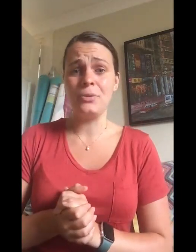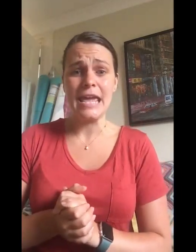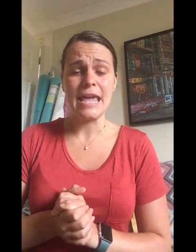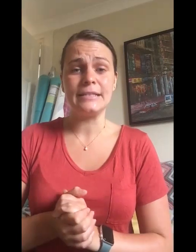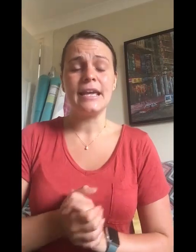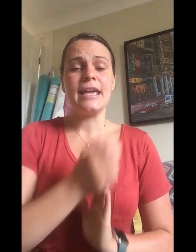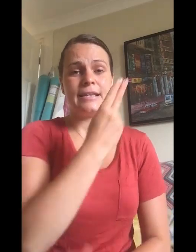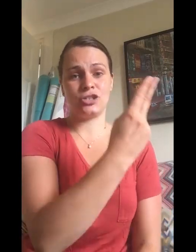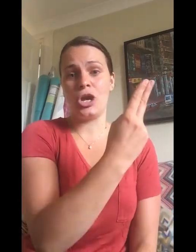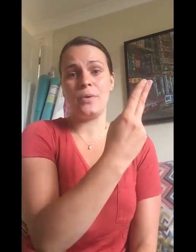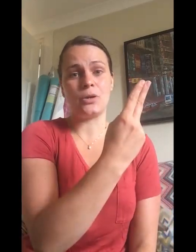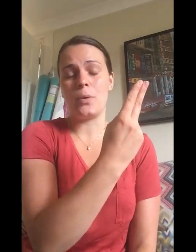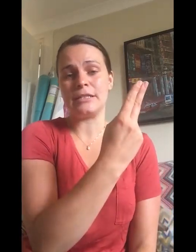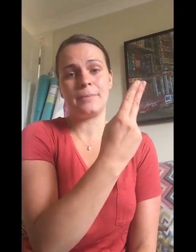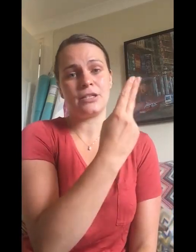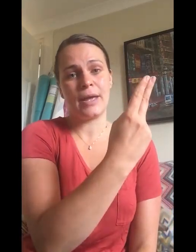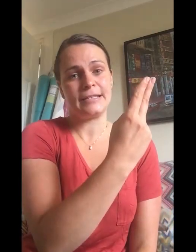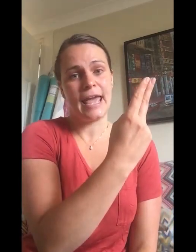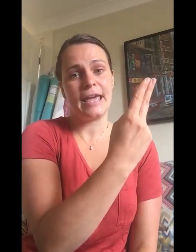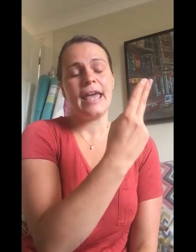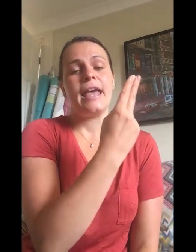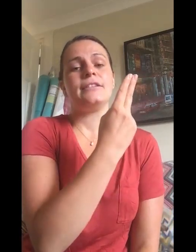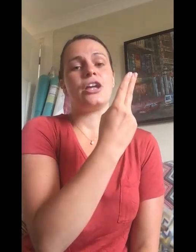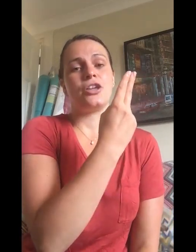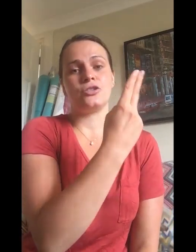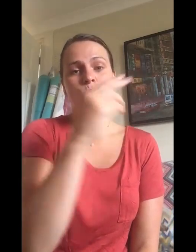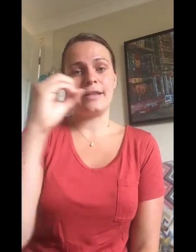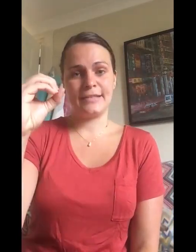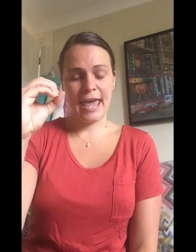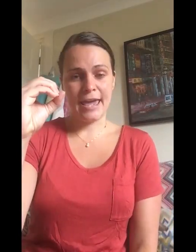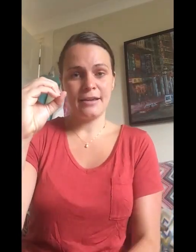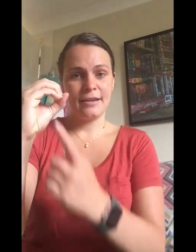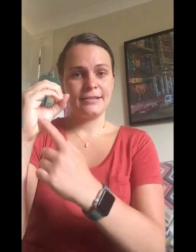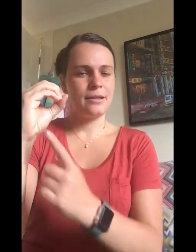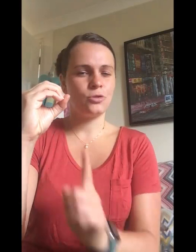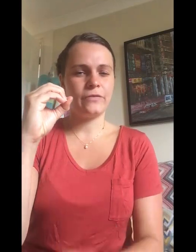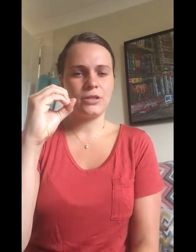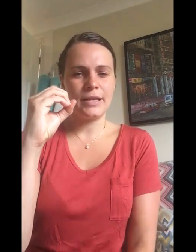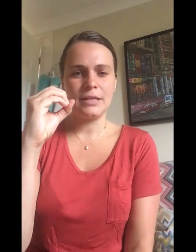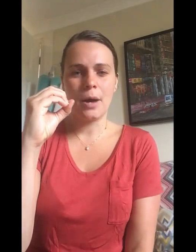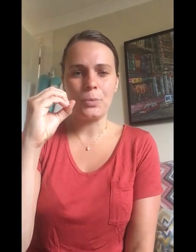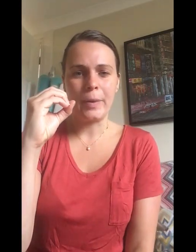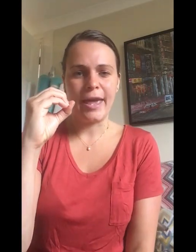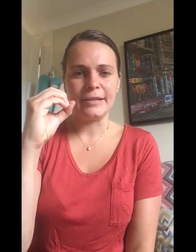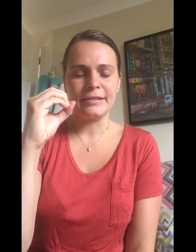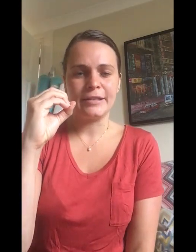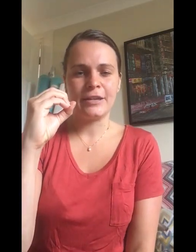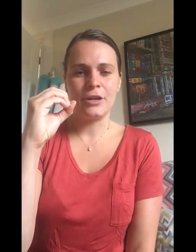it is 2 is always going to be a 20, so 20, so then what do you think 21 will be? Give you a little